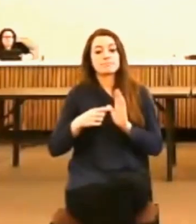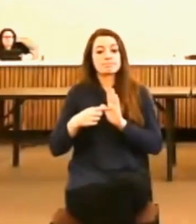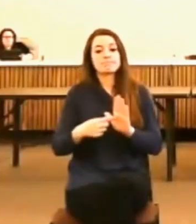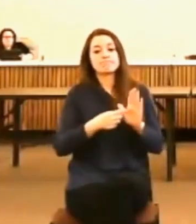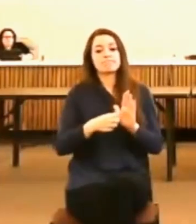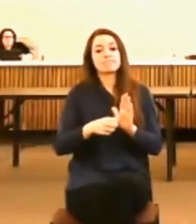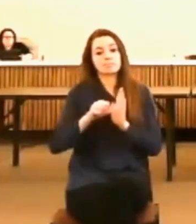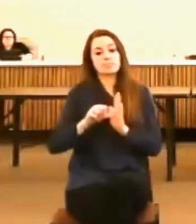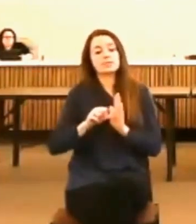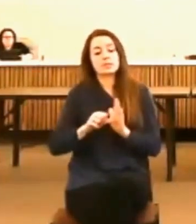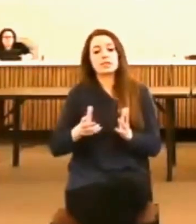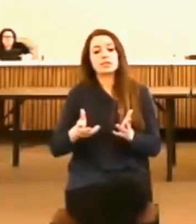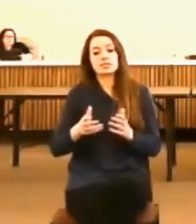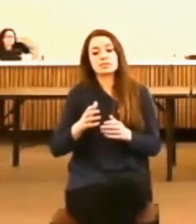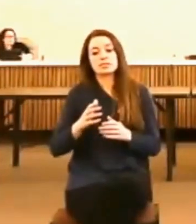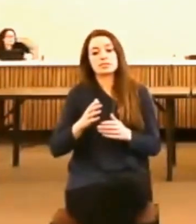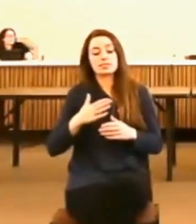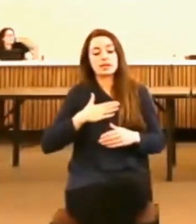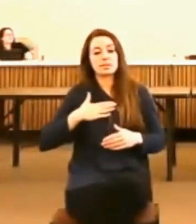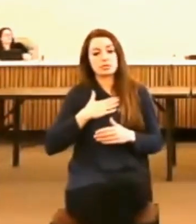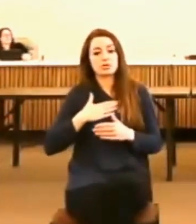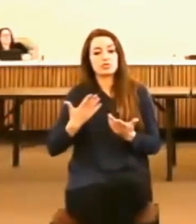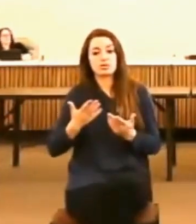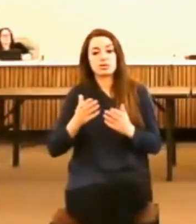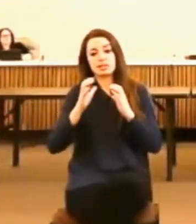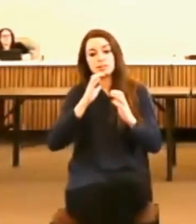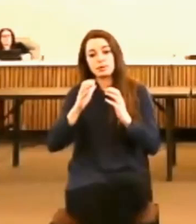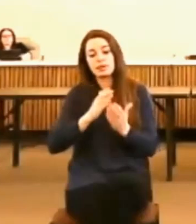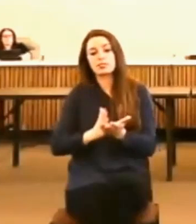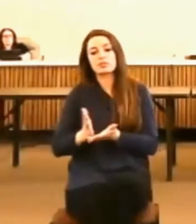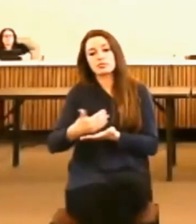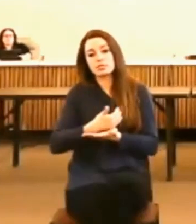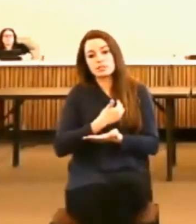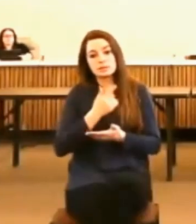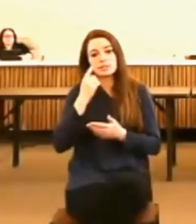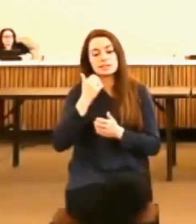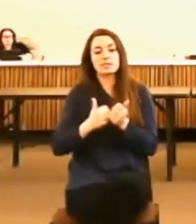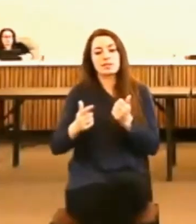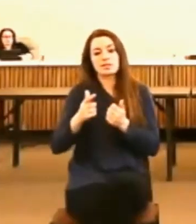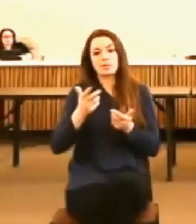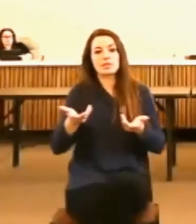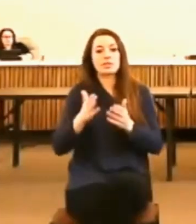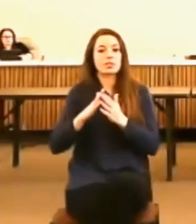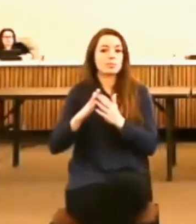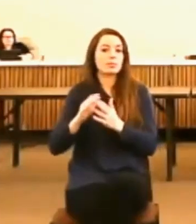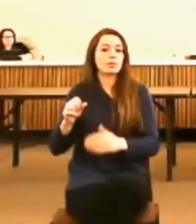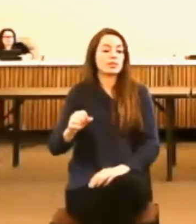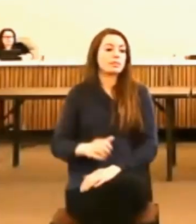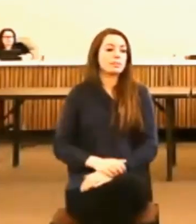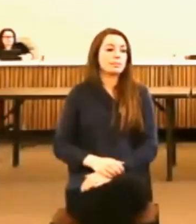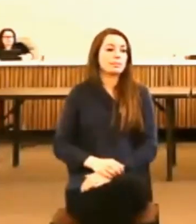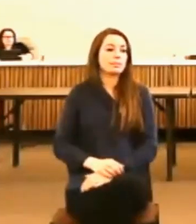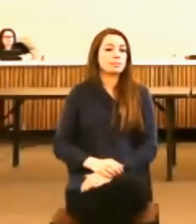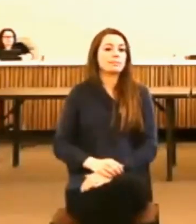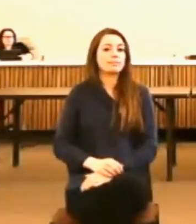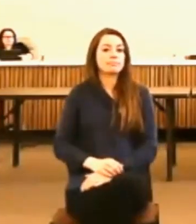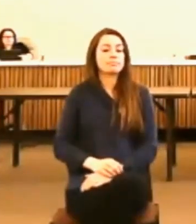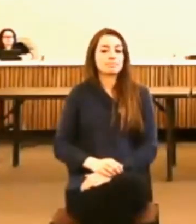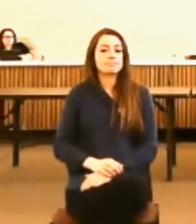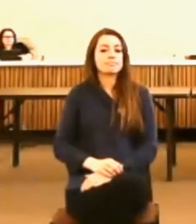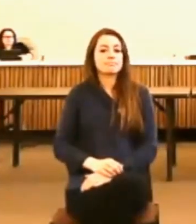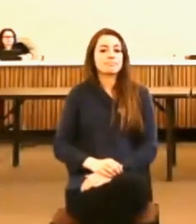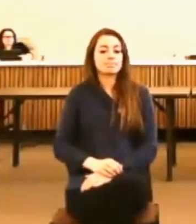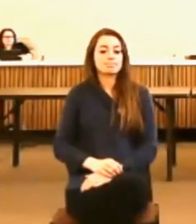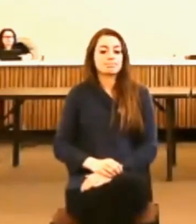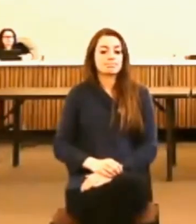of radiation was severe for the environment. However, more than three decades after the